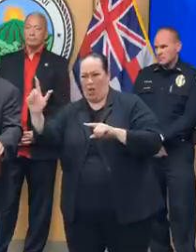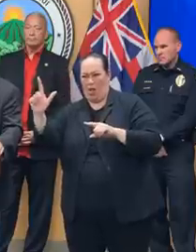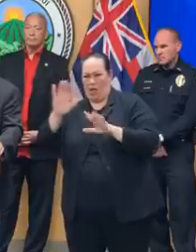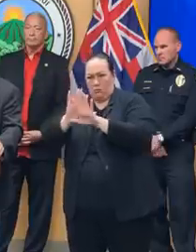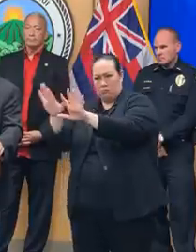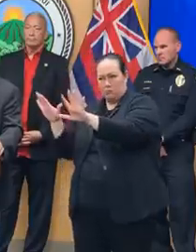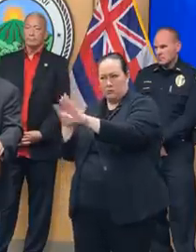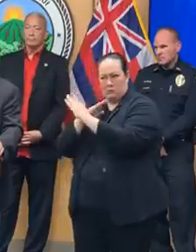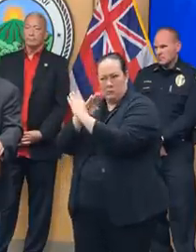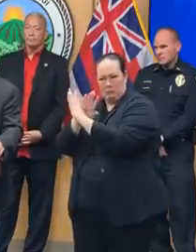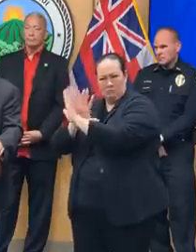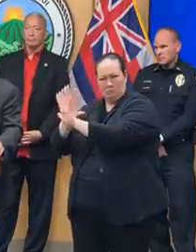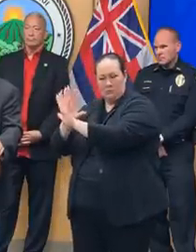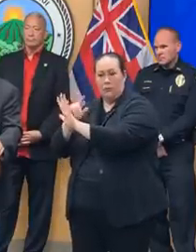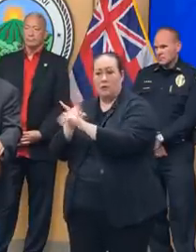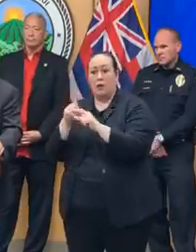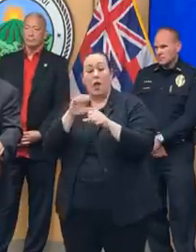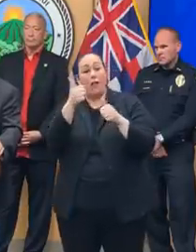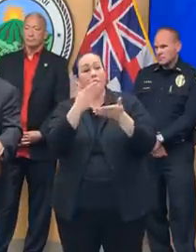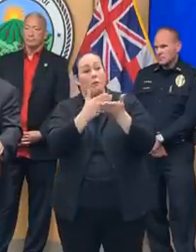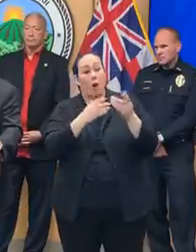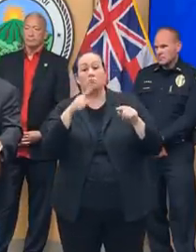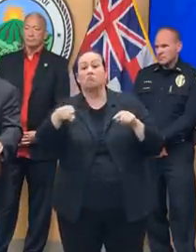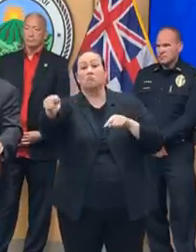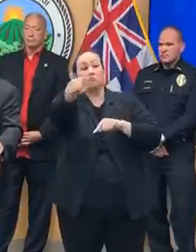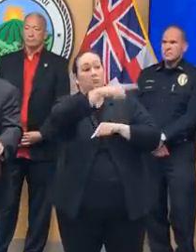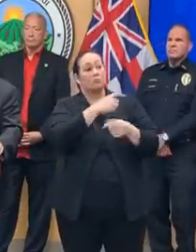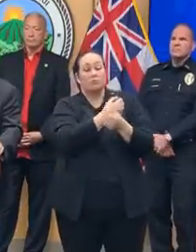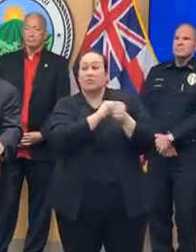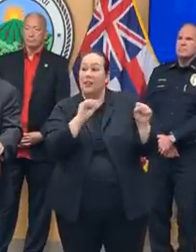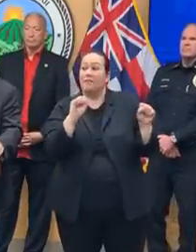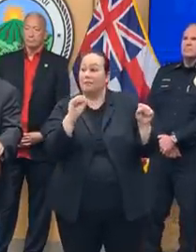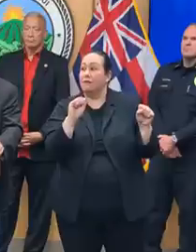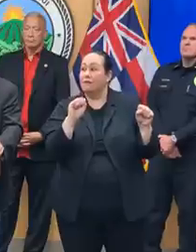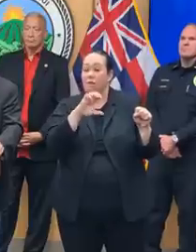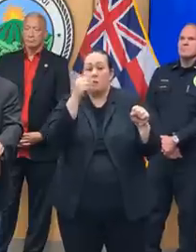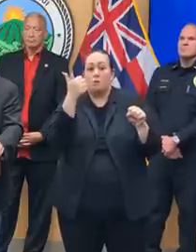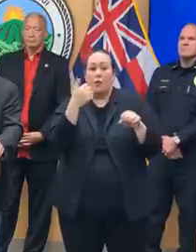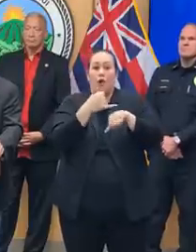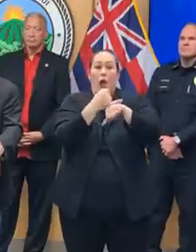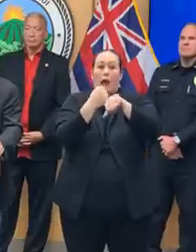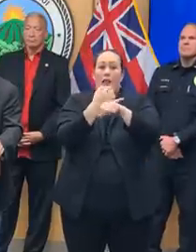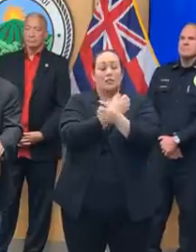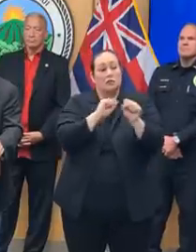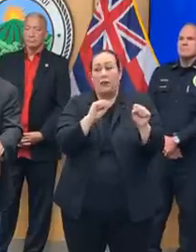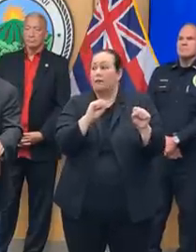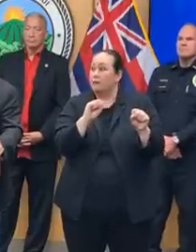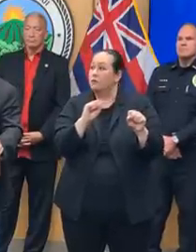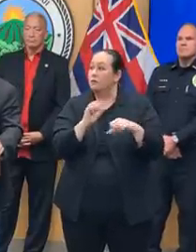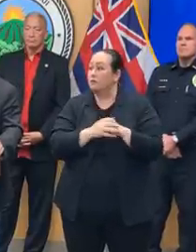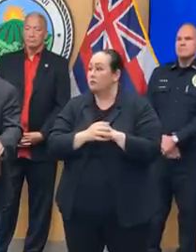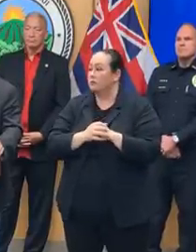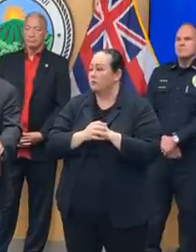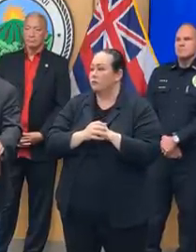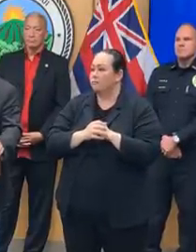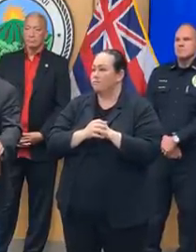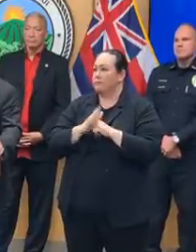other parts of Maui are safe, and the rest of the state, of course, is also safe. I'll be making a much